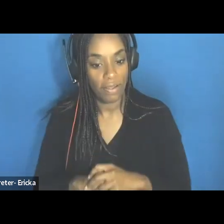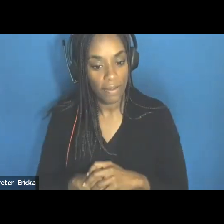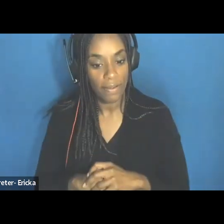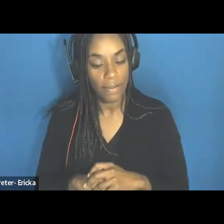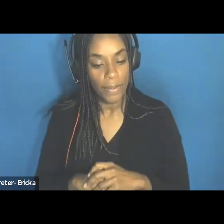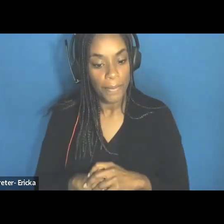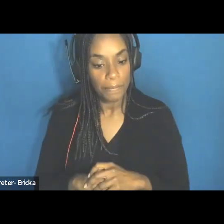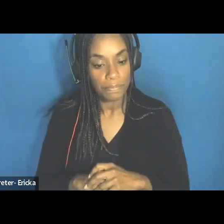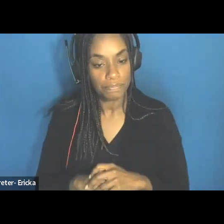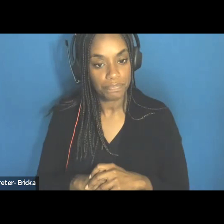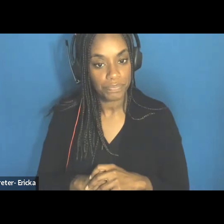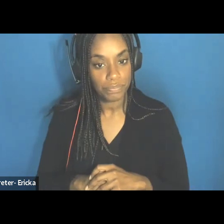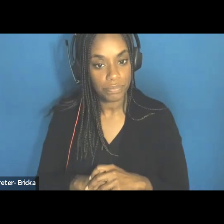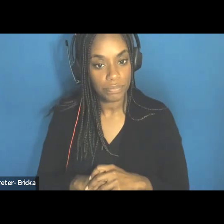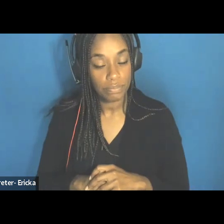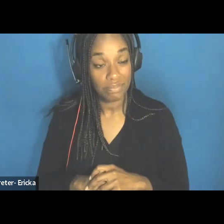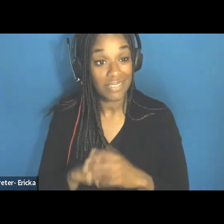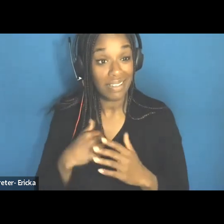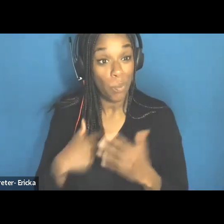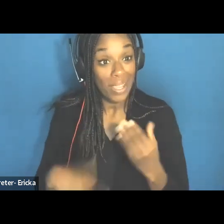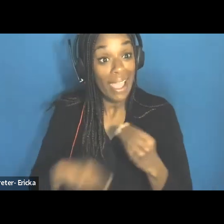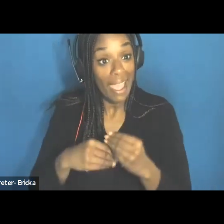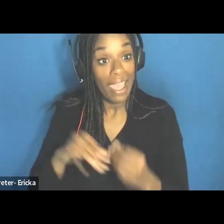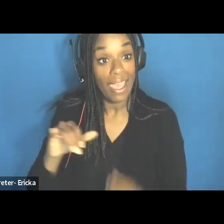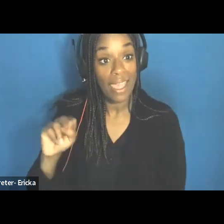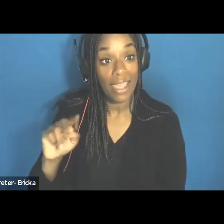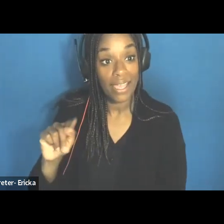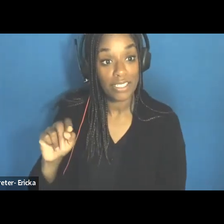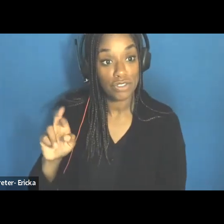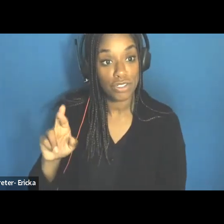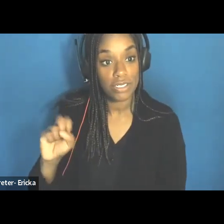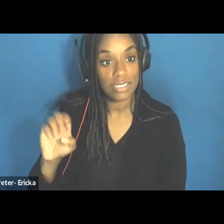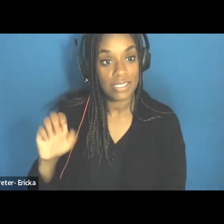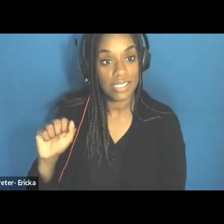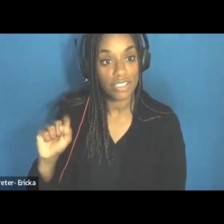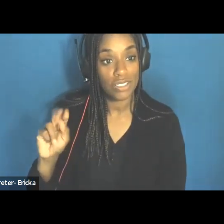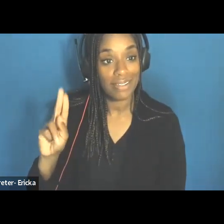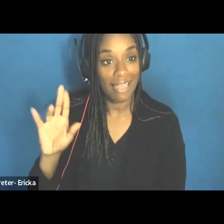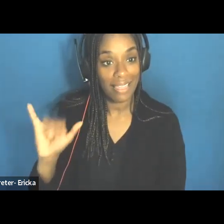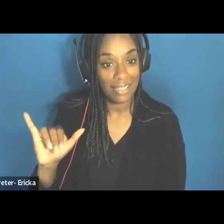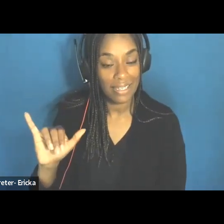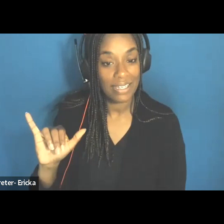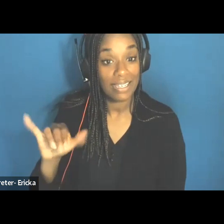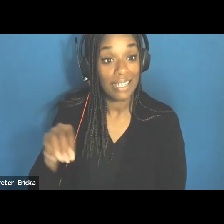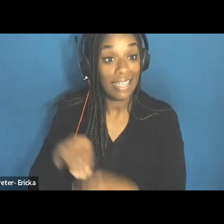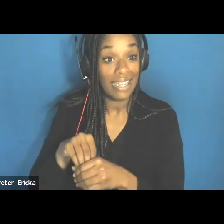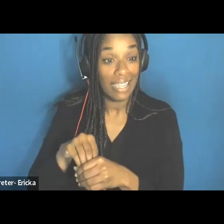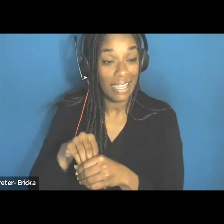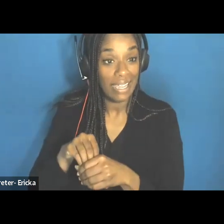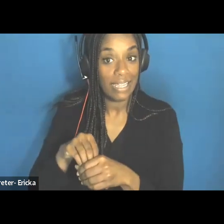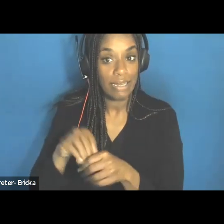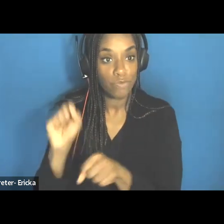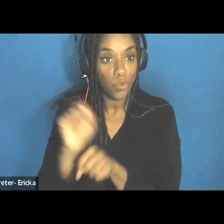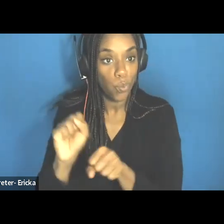And when we compound intersectionalities in the employment field and in